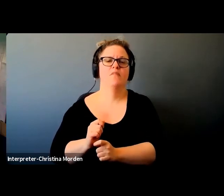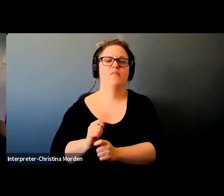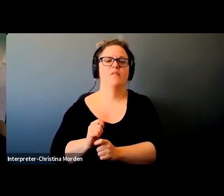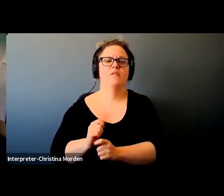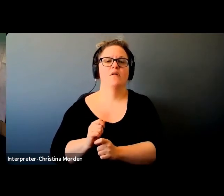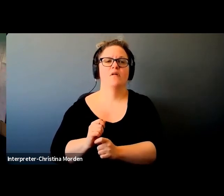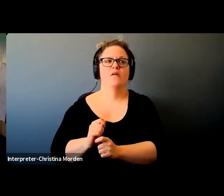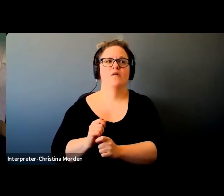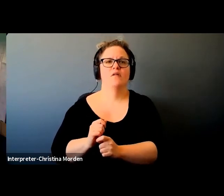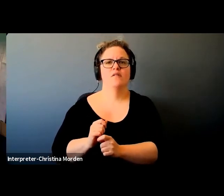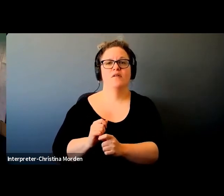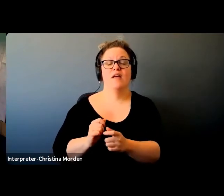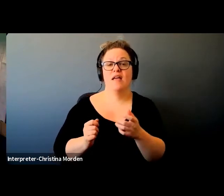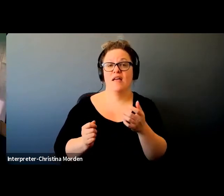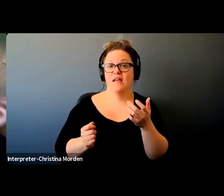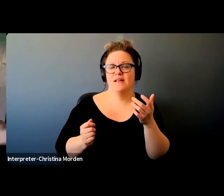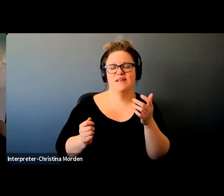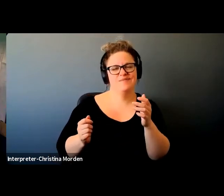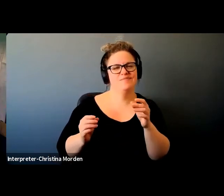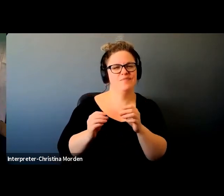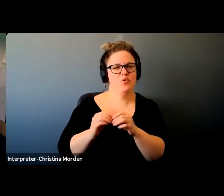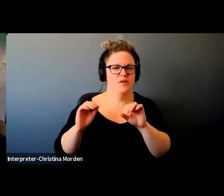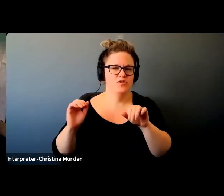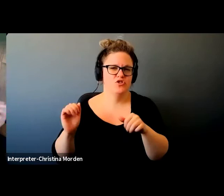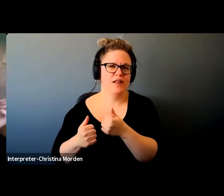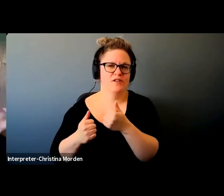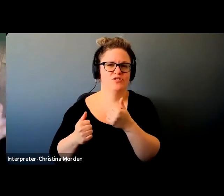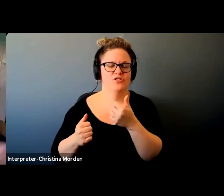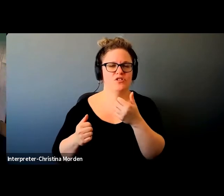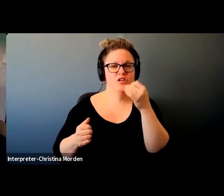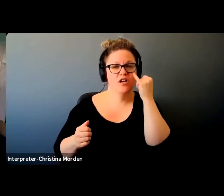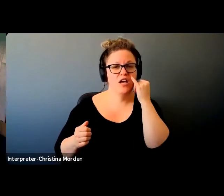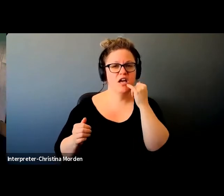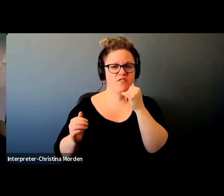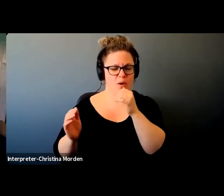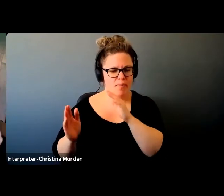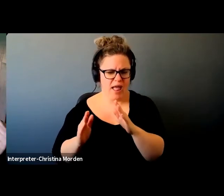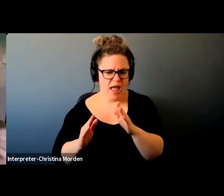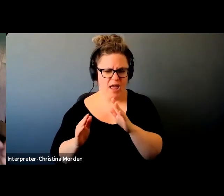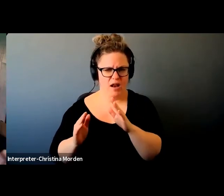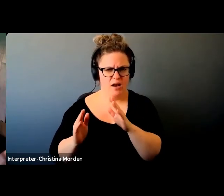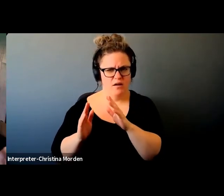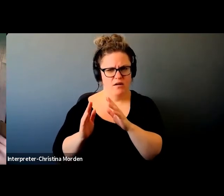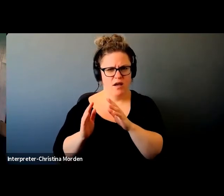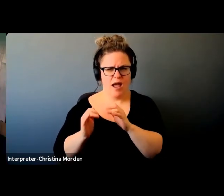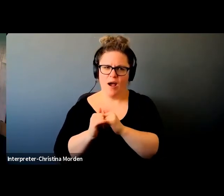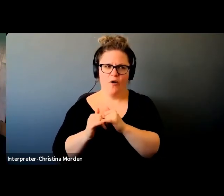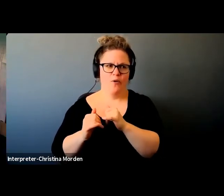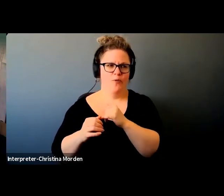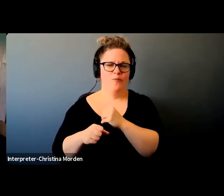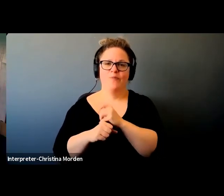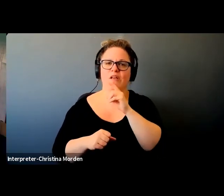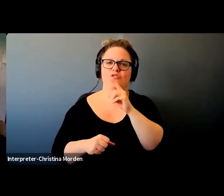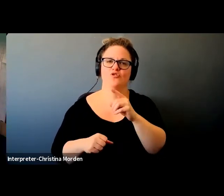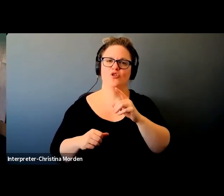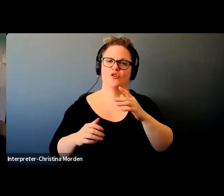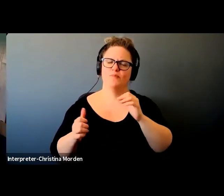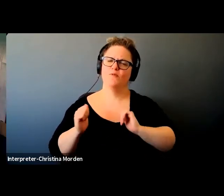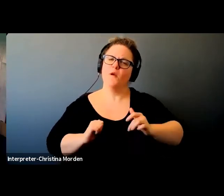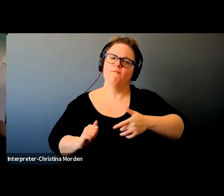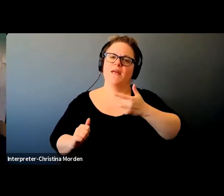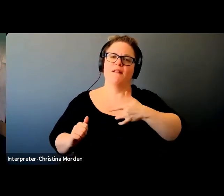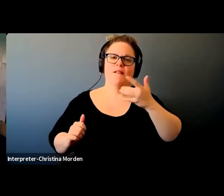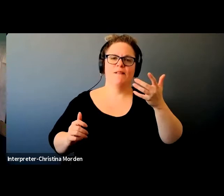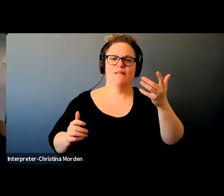the challenge when you're working that way is, how do you keep spontaneity? How do you keep things fresh? And